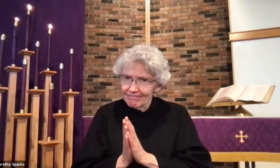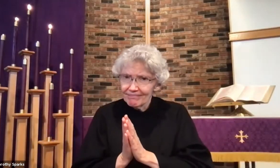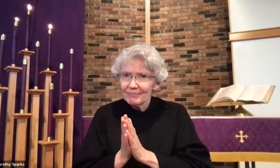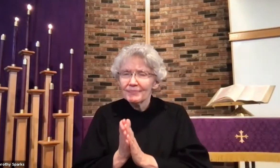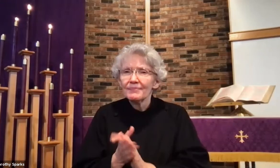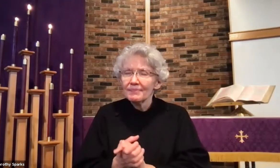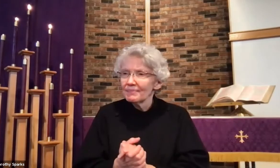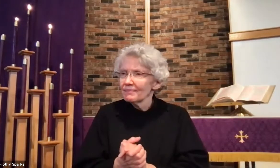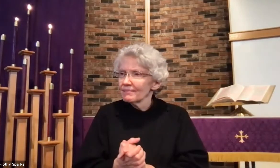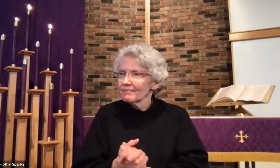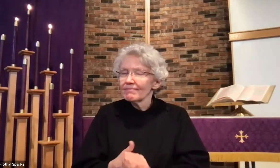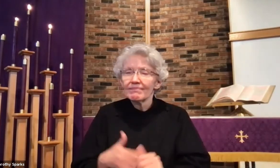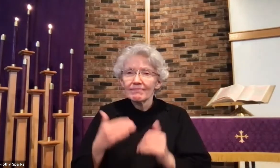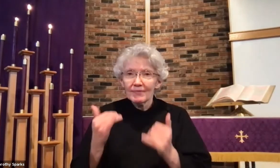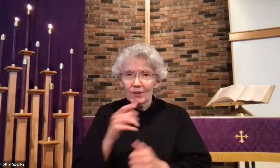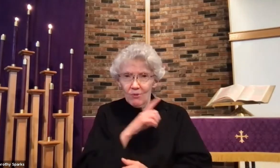Amen.